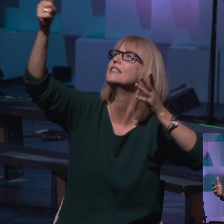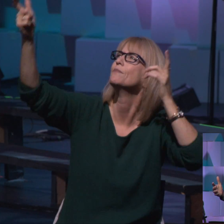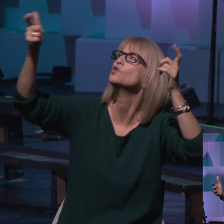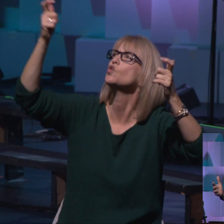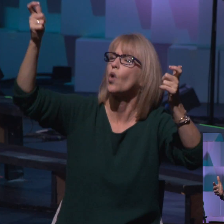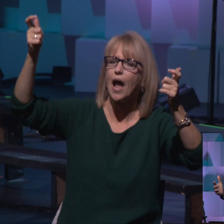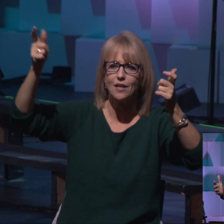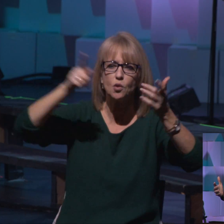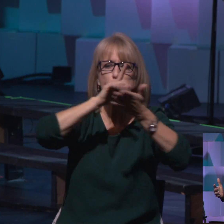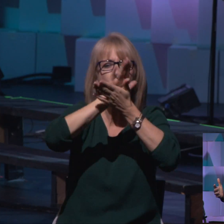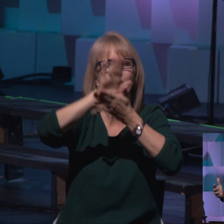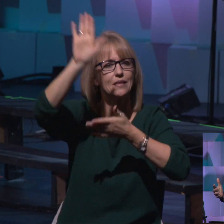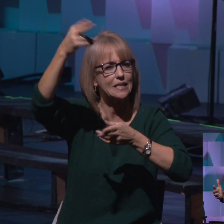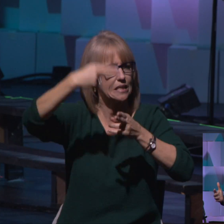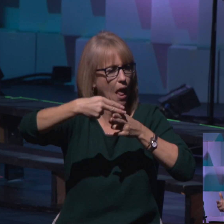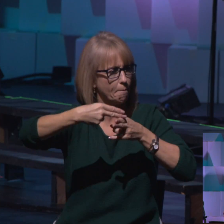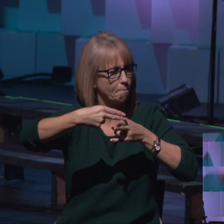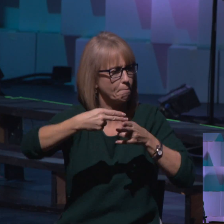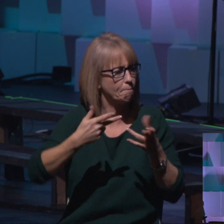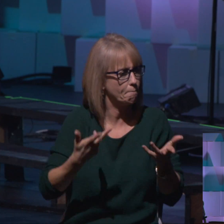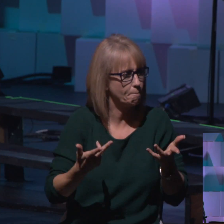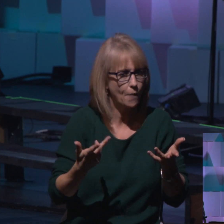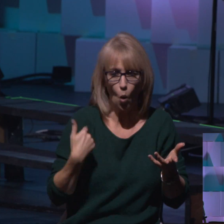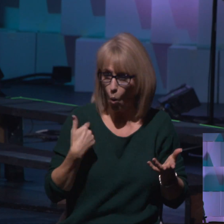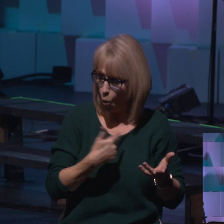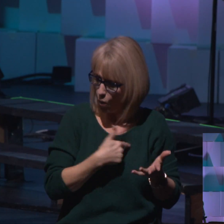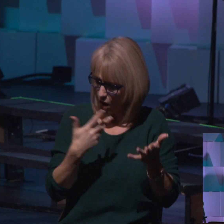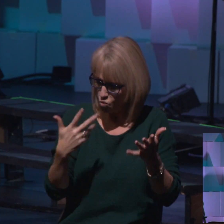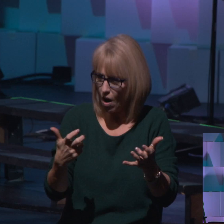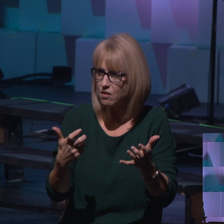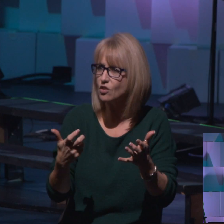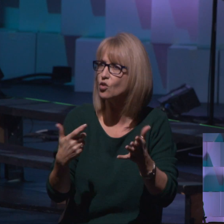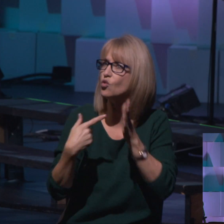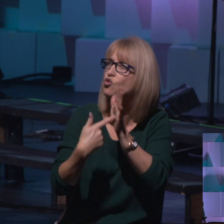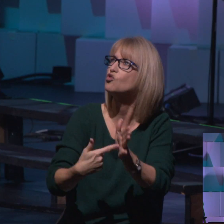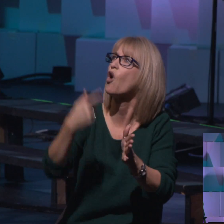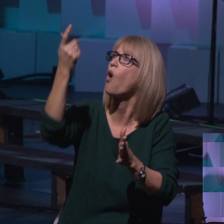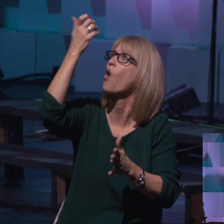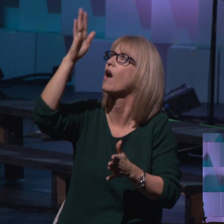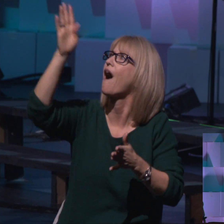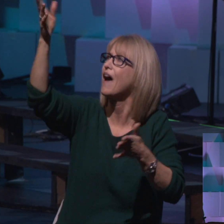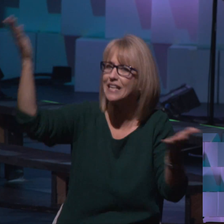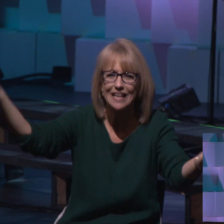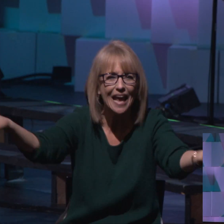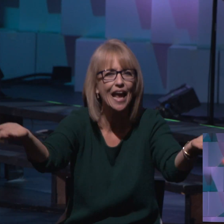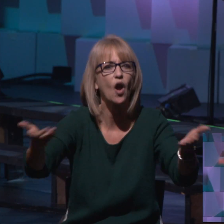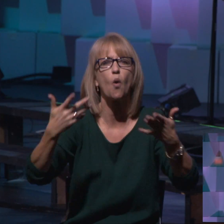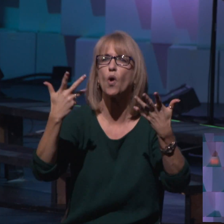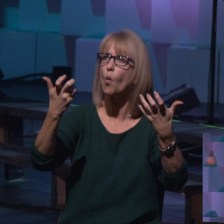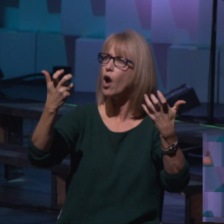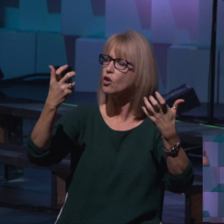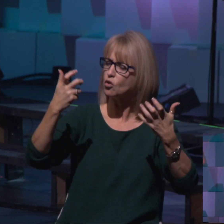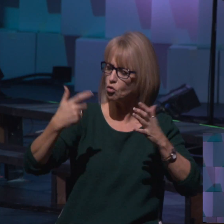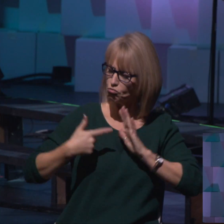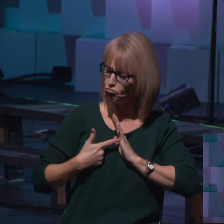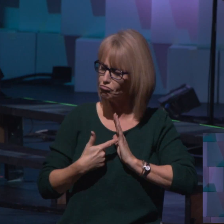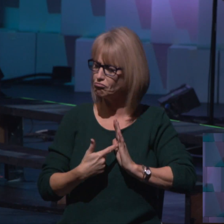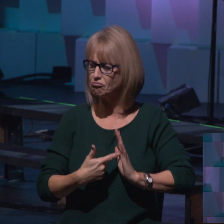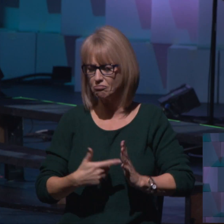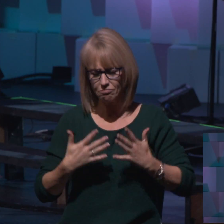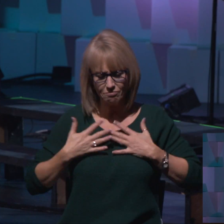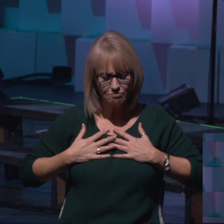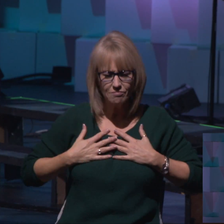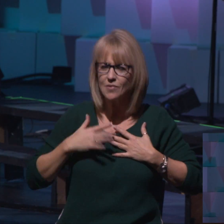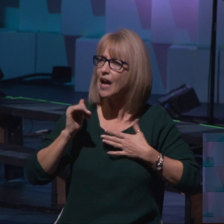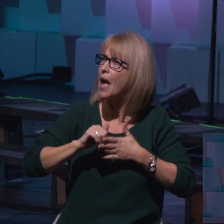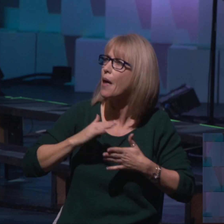of Jesus. Part of our worship is we want to magnify God's presence and his prominence in each of our hearts and each of